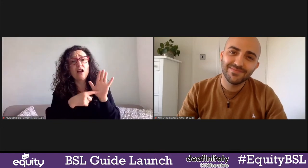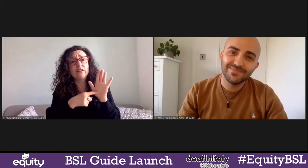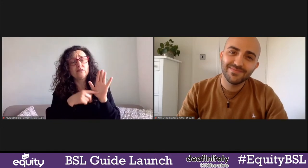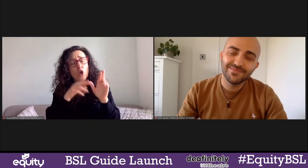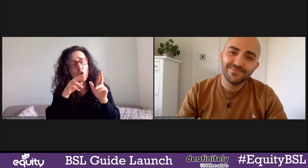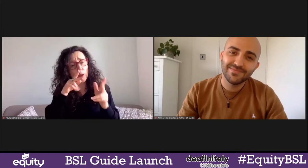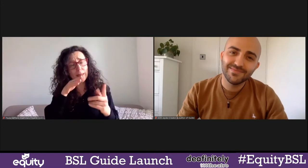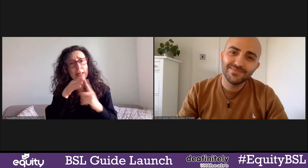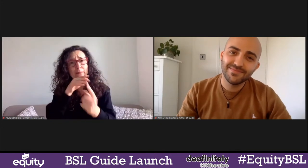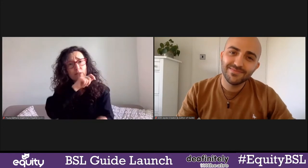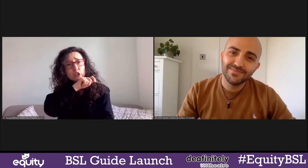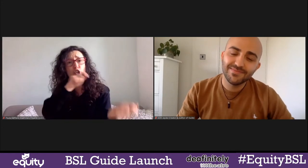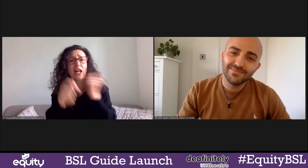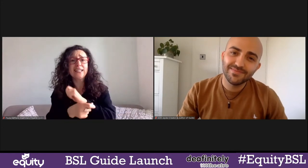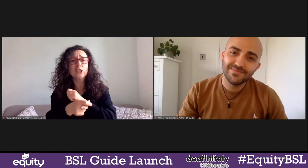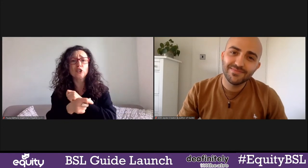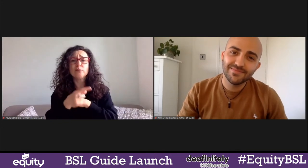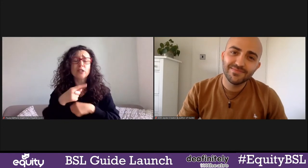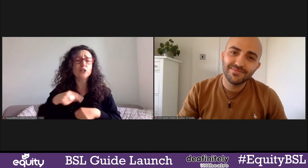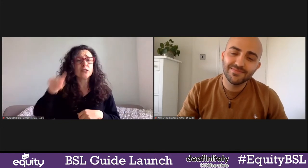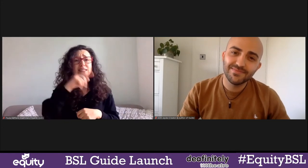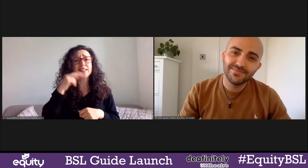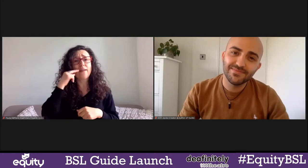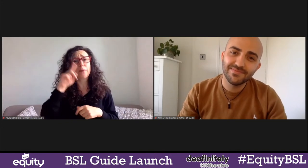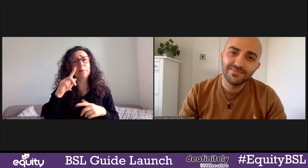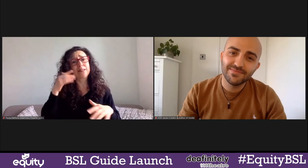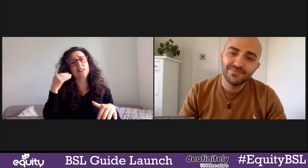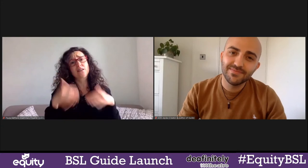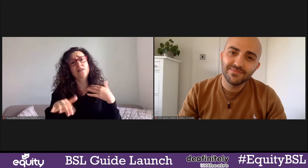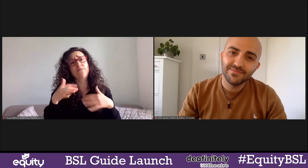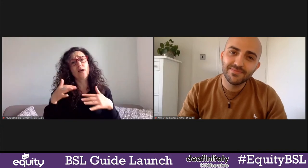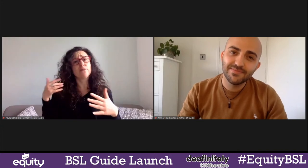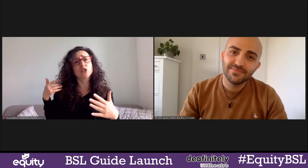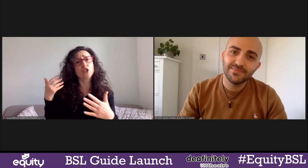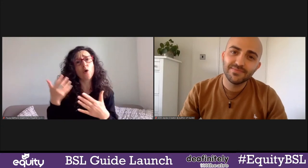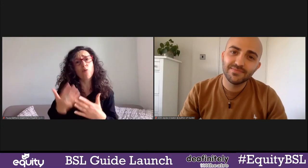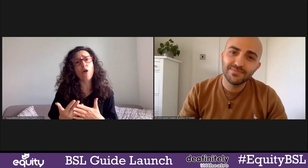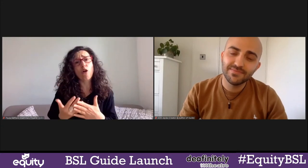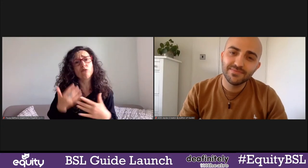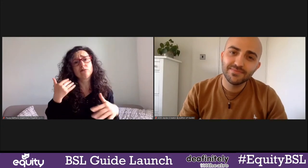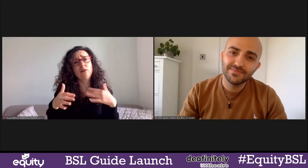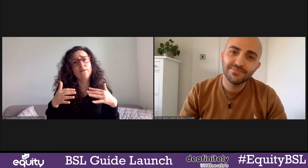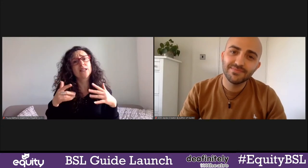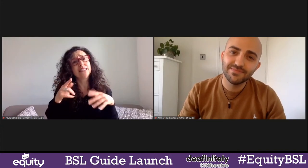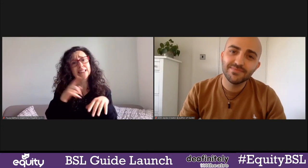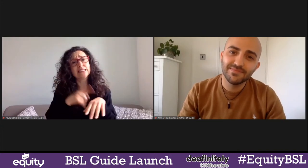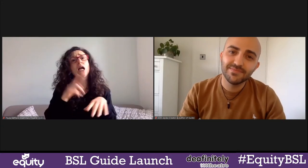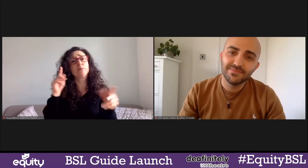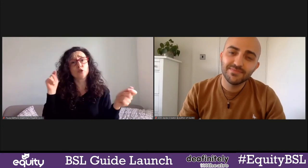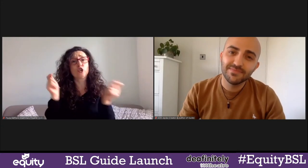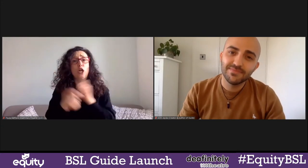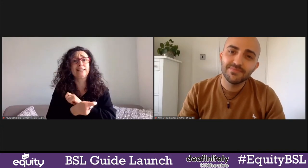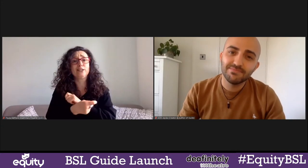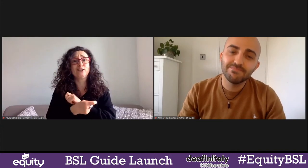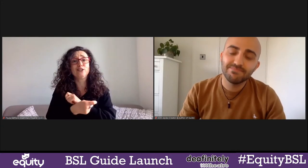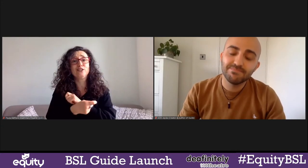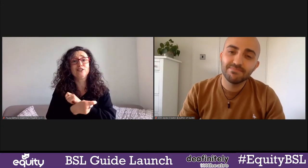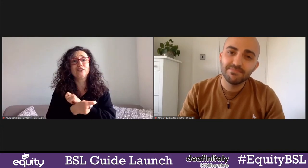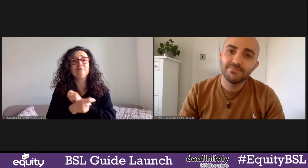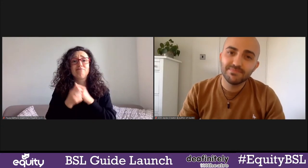agree with everything that what you've said. And I do hope that these guidelines do affect change, because a lot of deaf people have been suffering for so